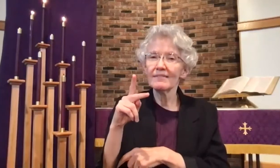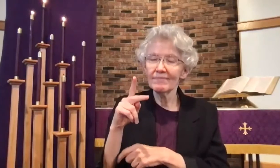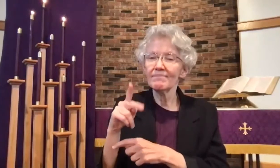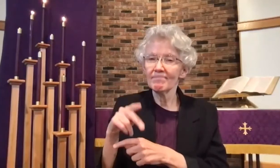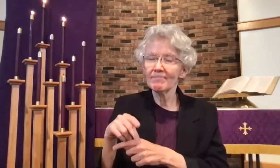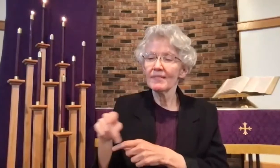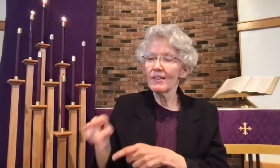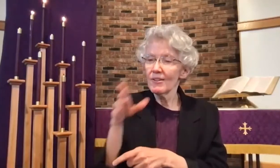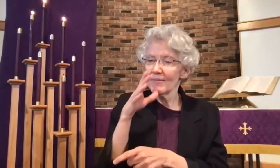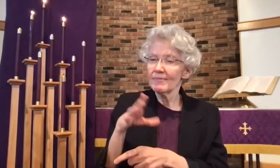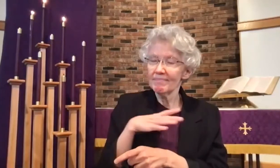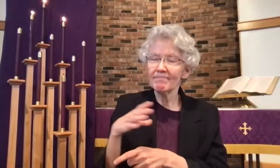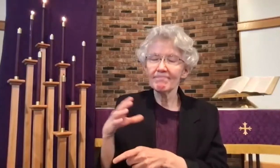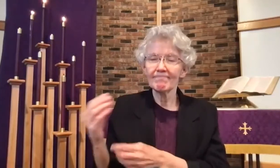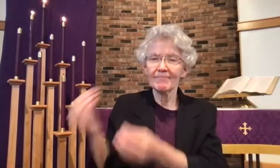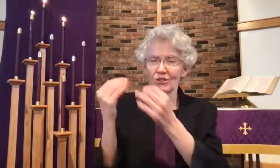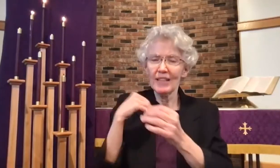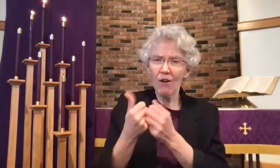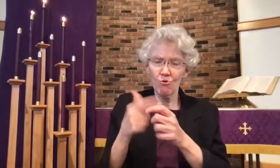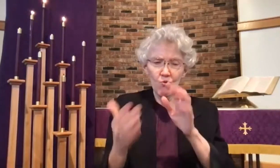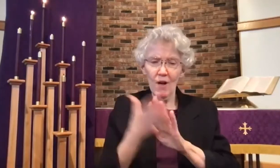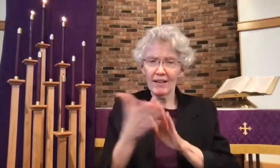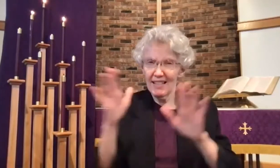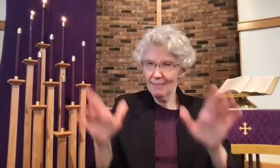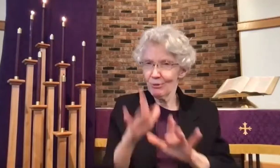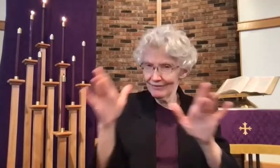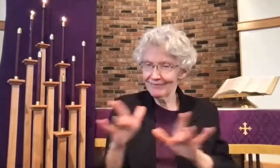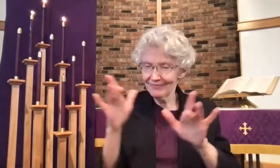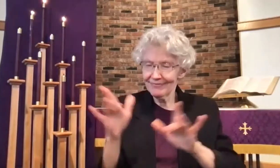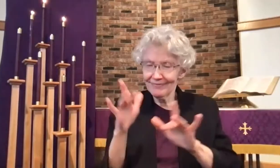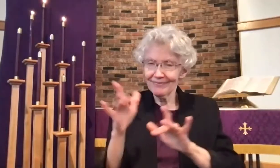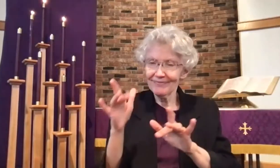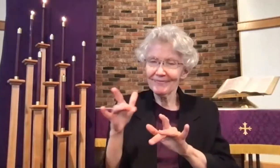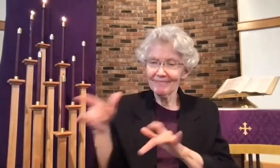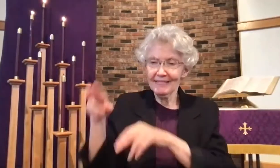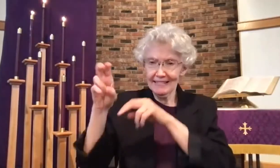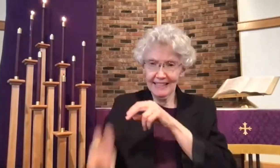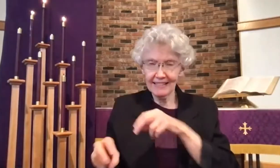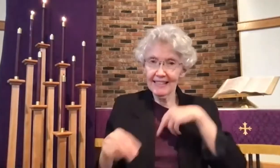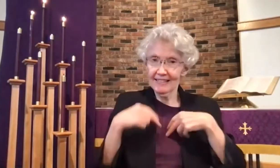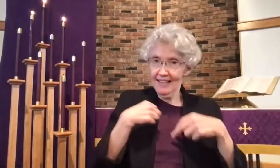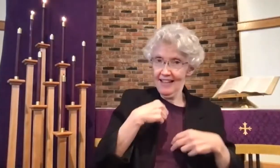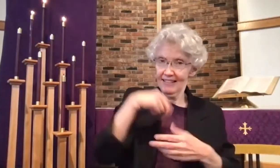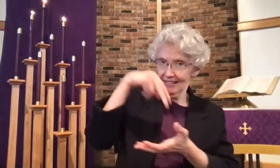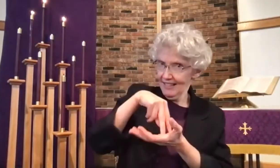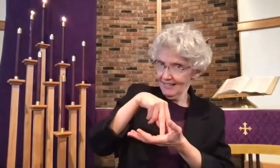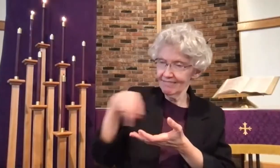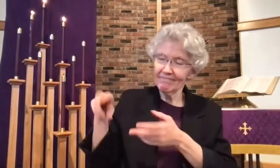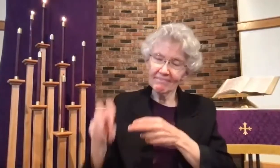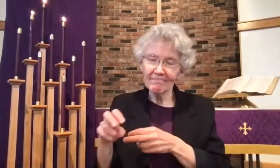I used to work for a bank, and I was being taught how to work on the computer So